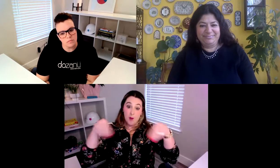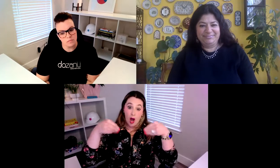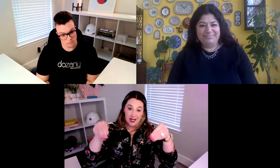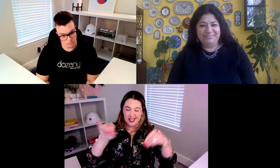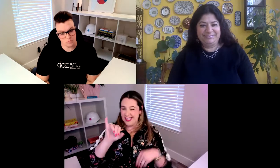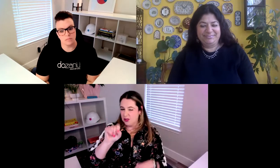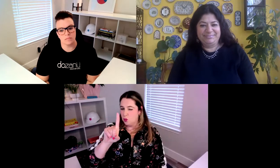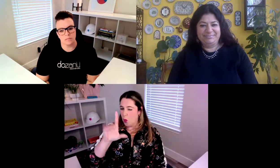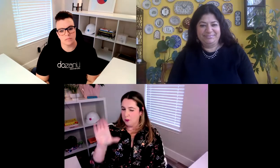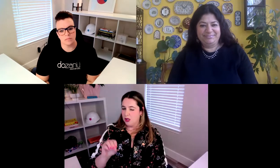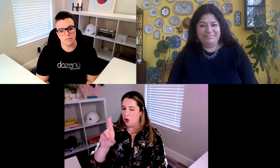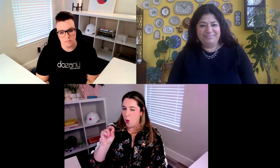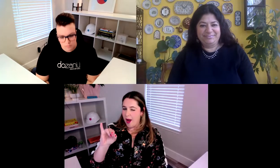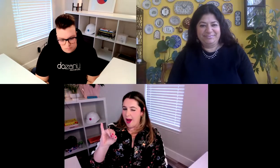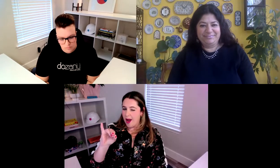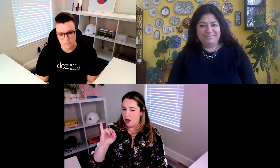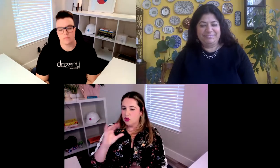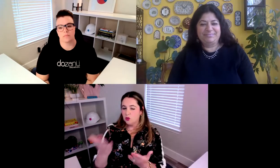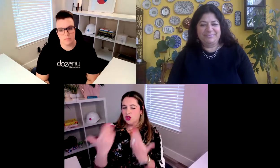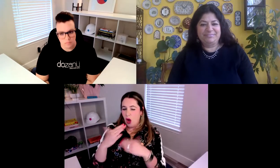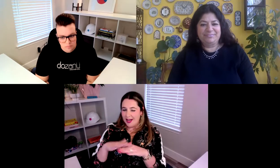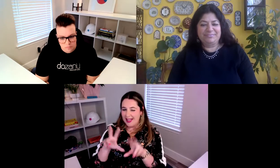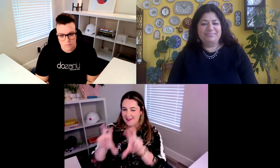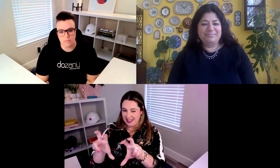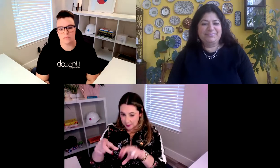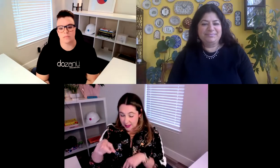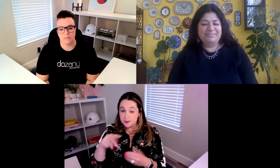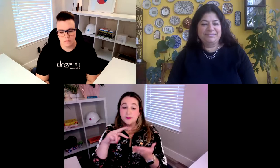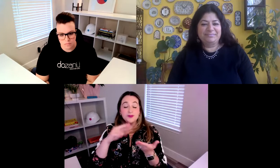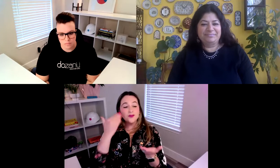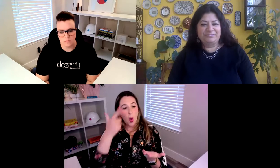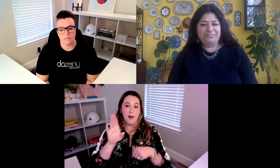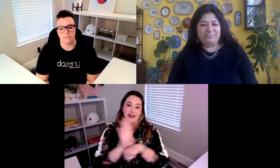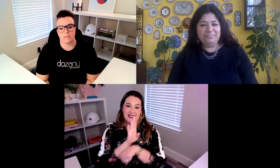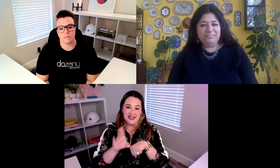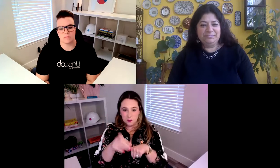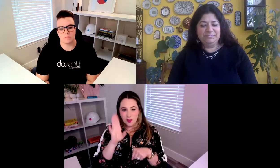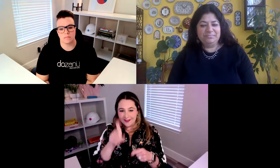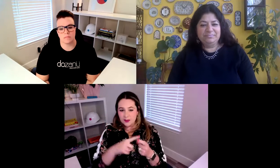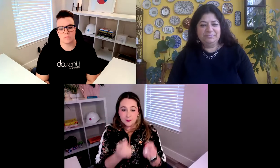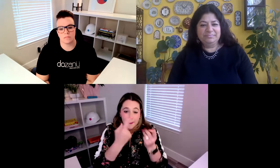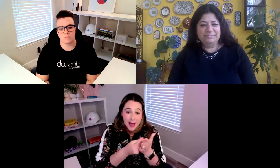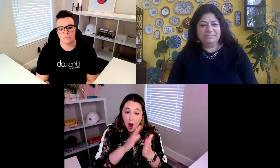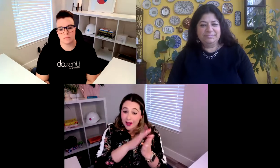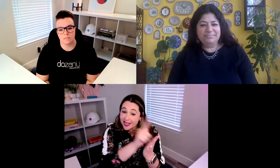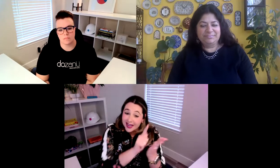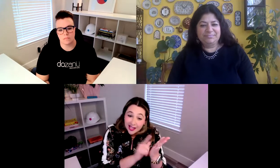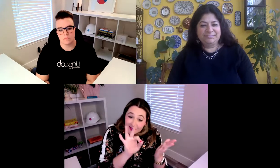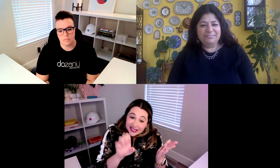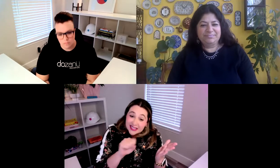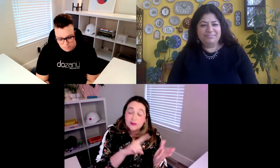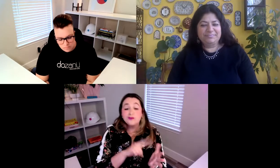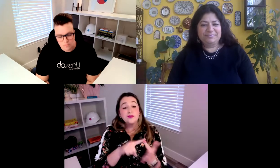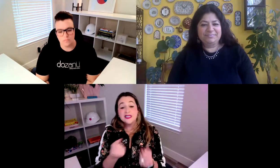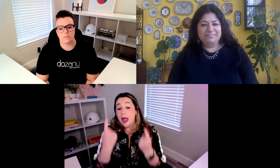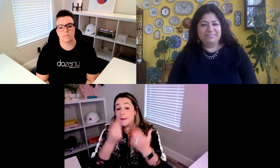You know, I want to backtrack a little bit. Talking about marketing, marketing is 100% dependent on investments. So business will